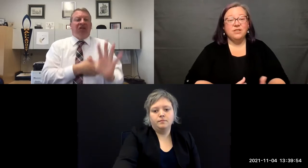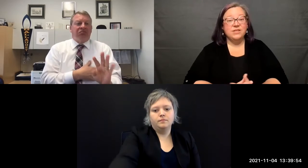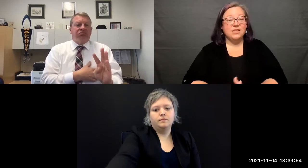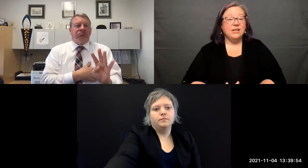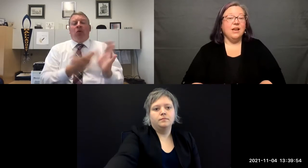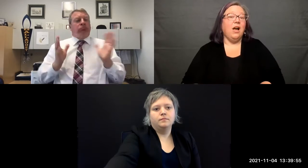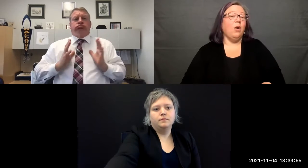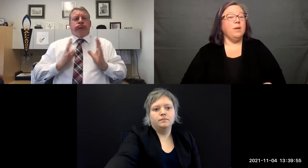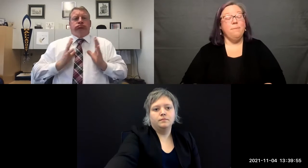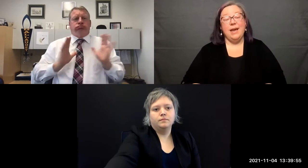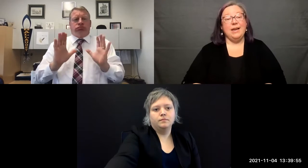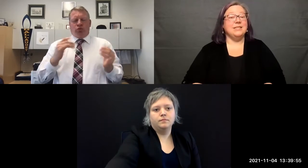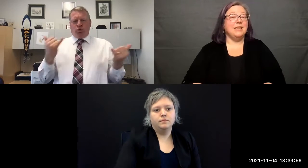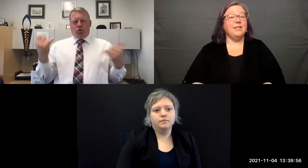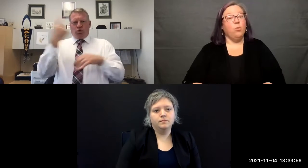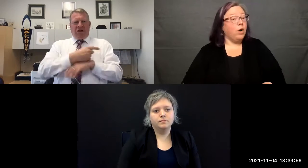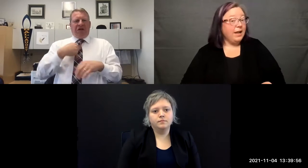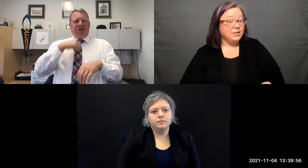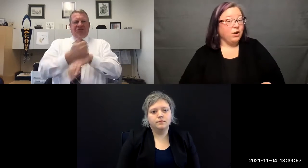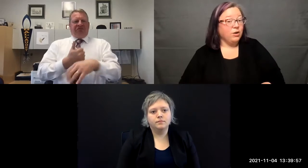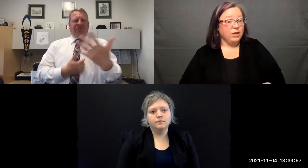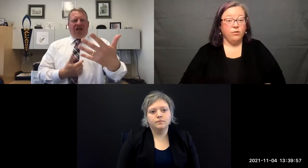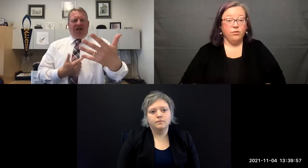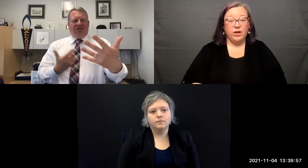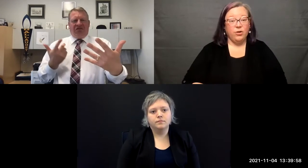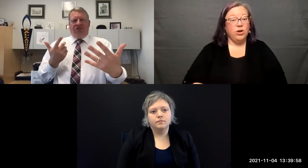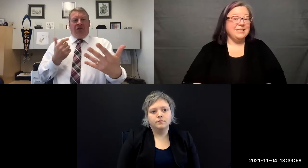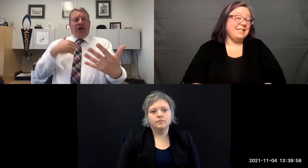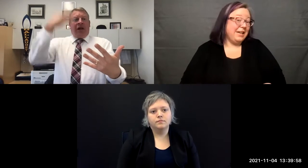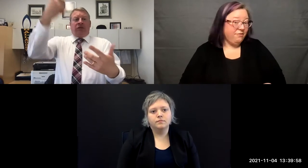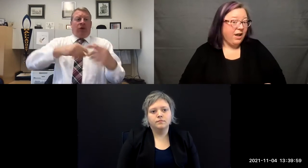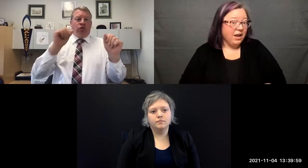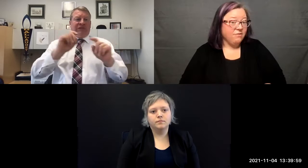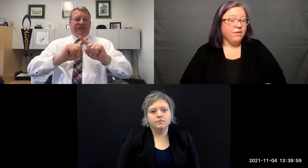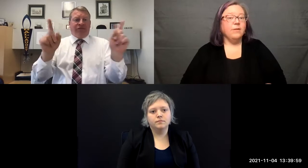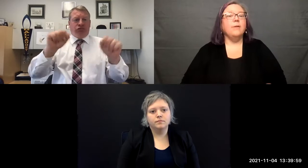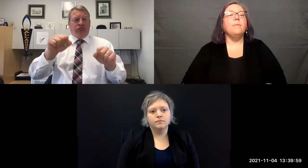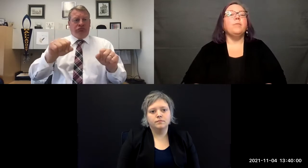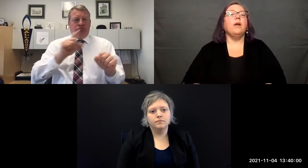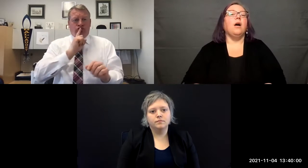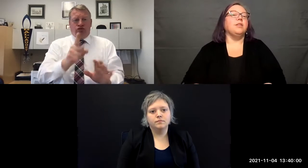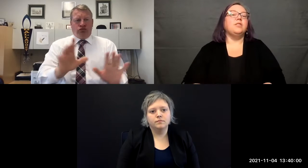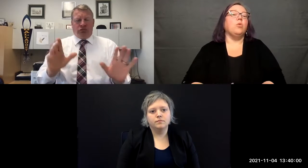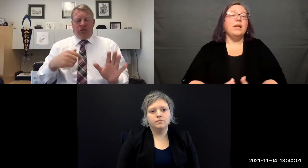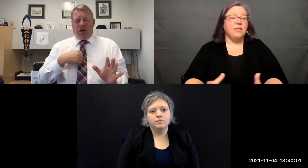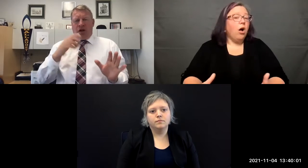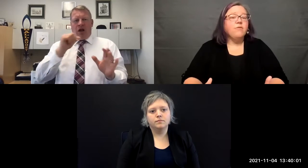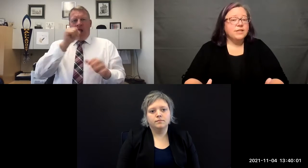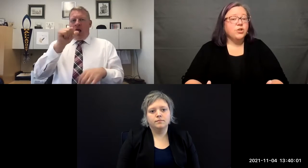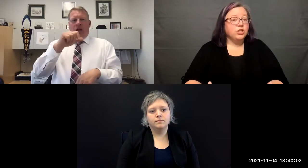initiatives. We may decide that one has priority over another and stay at 5. So all of this could